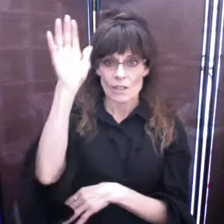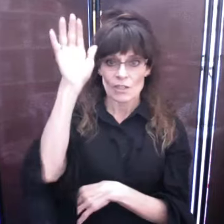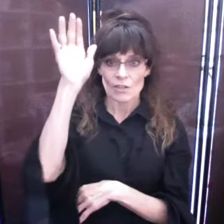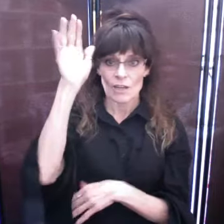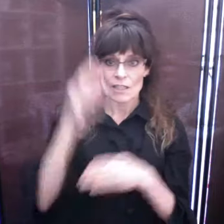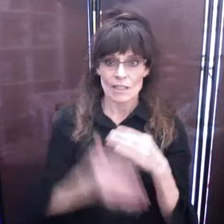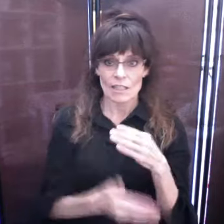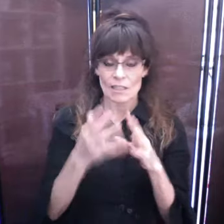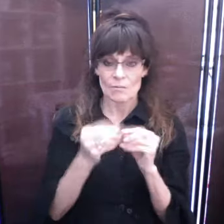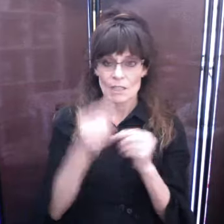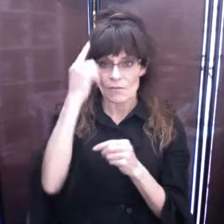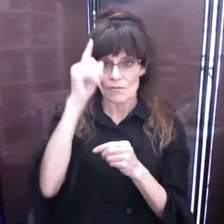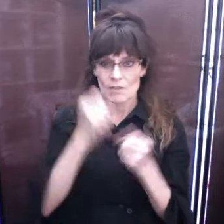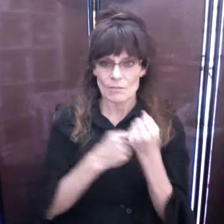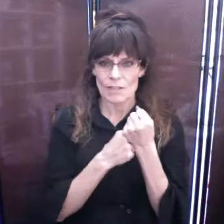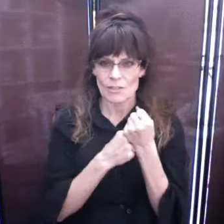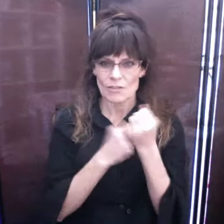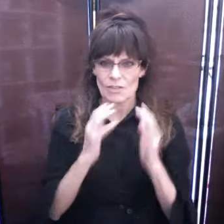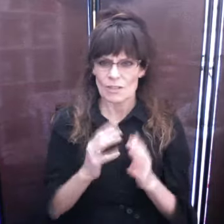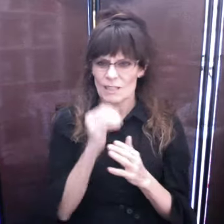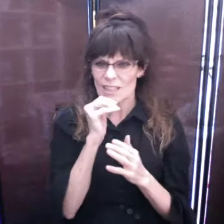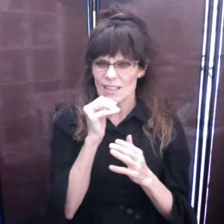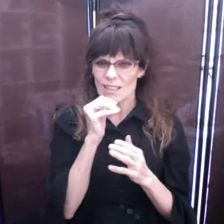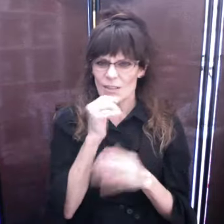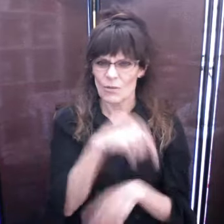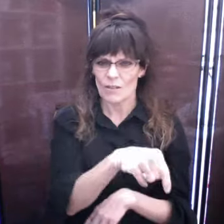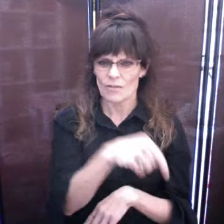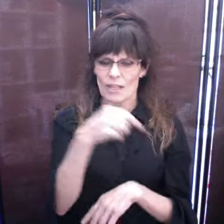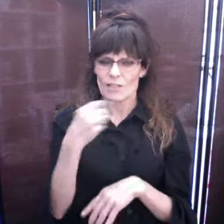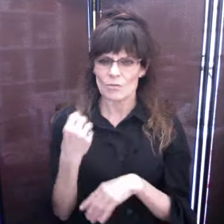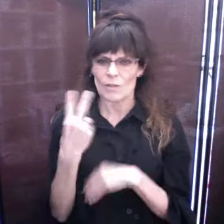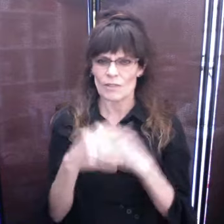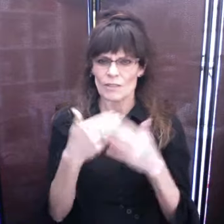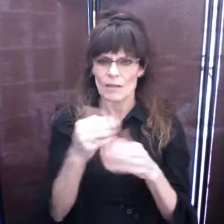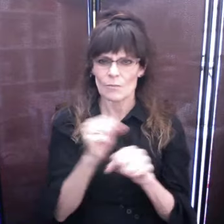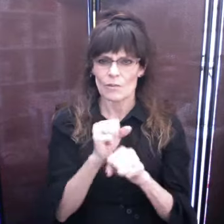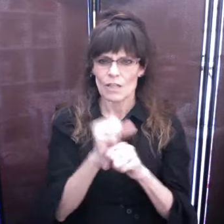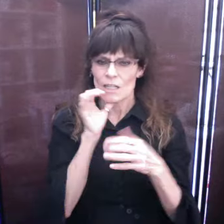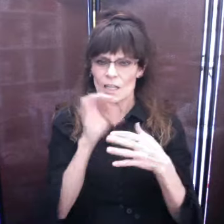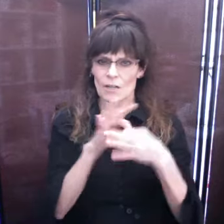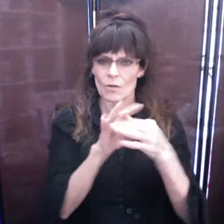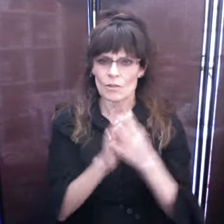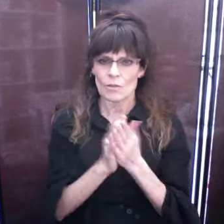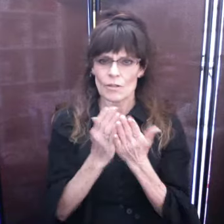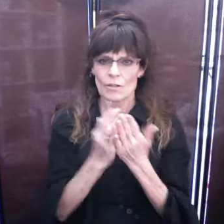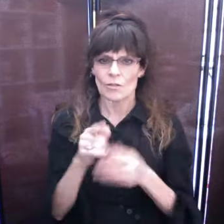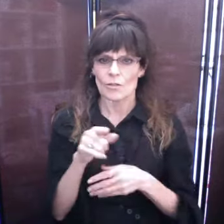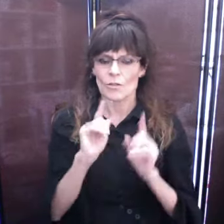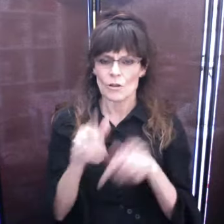for sponsorship, that doesn't really qualify as 12-step work, not according to our literature, right? Go find him. Well, how do I